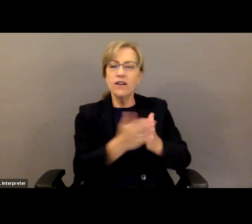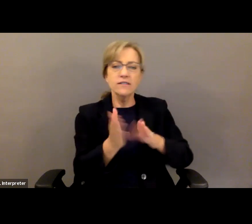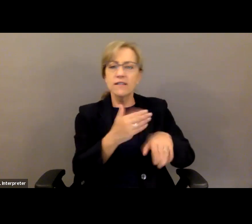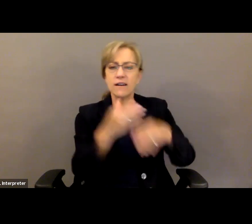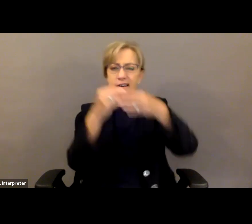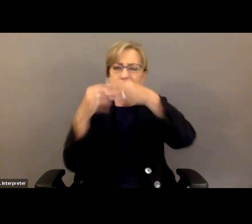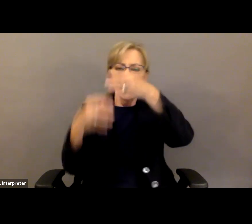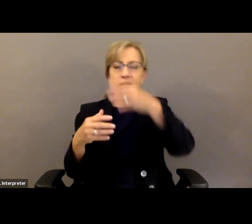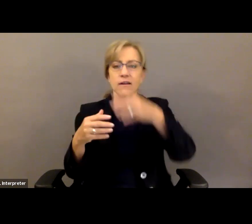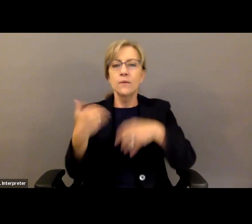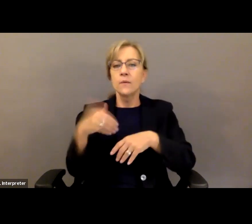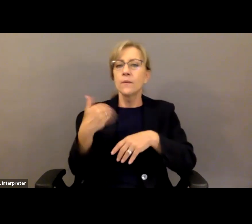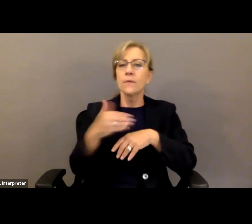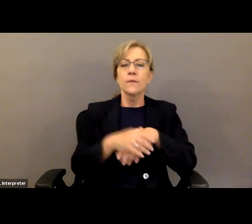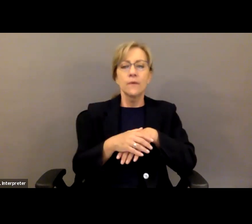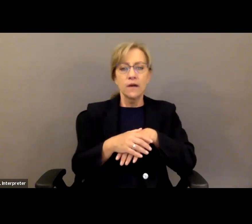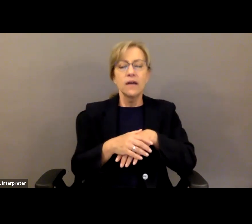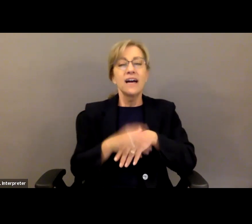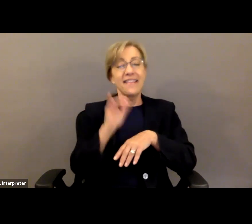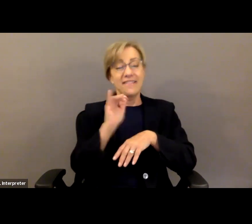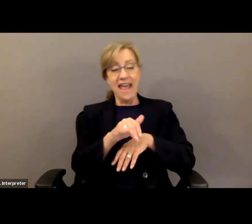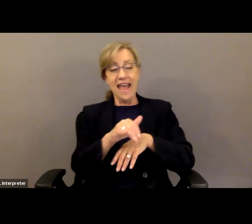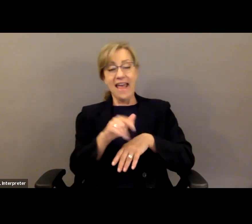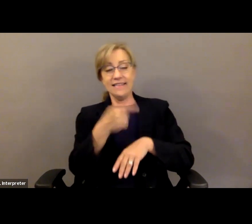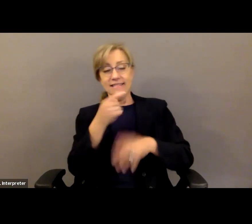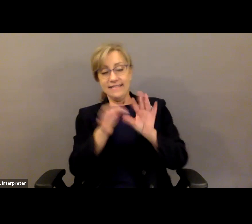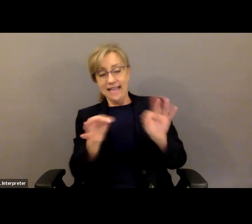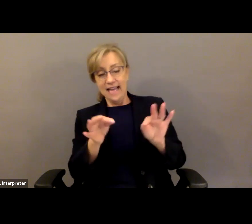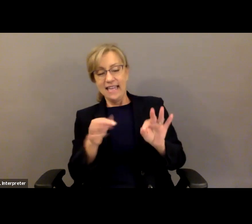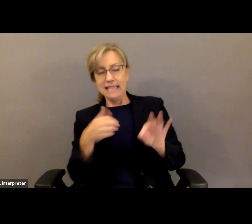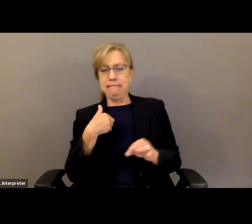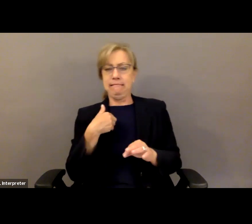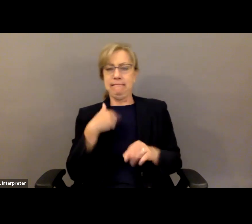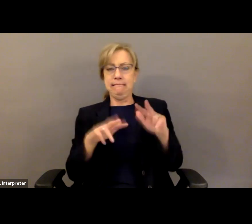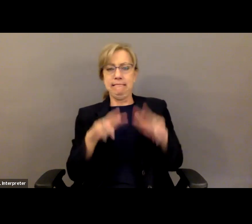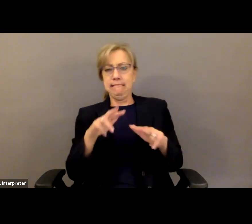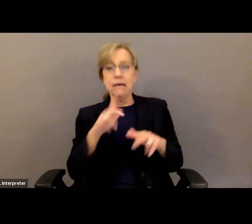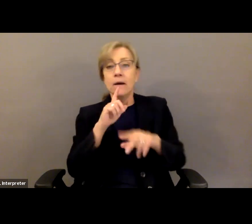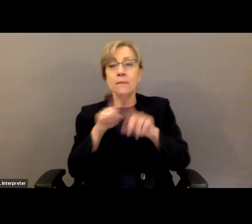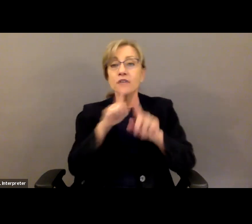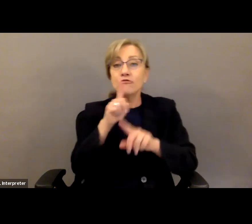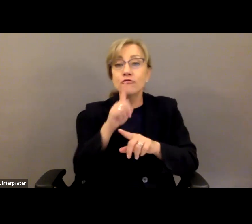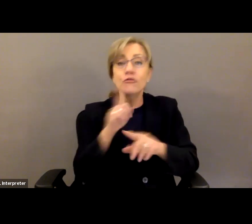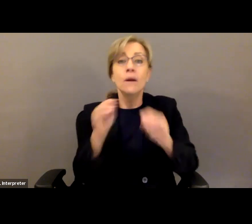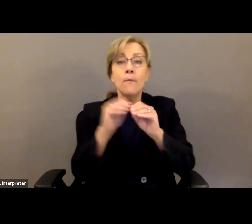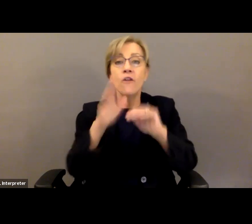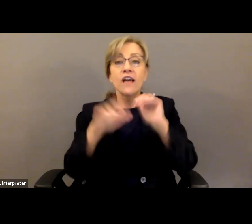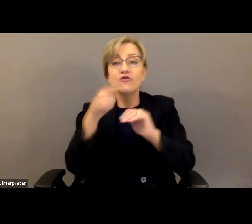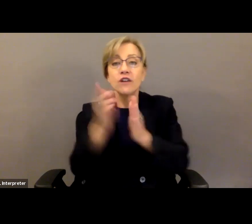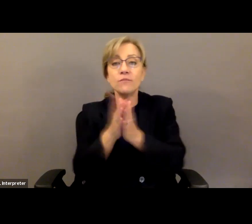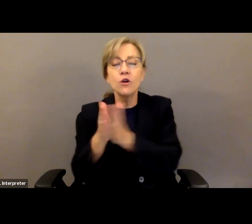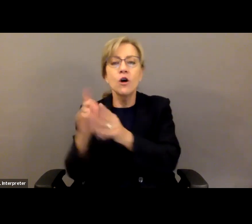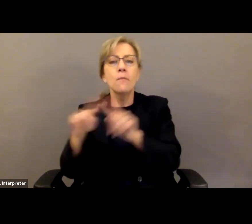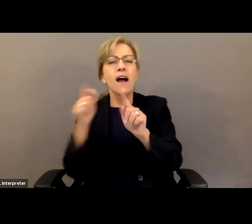That sentence makes me a little bit uncomfortable. It's true, libraries are now about more than just books, but every time I hear it, what